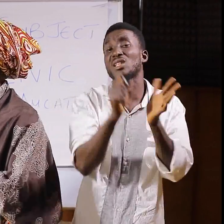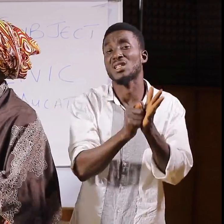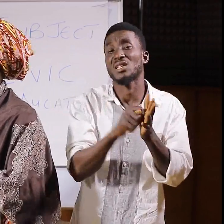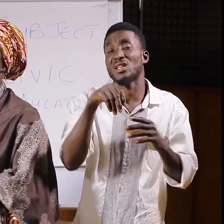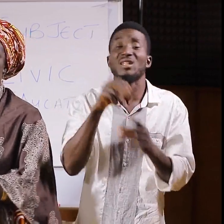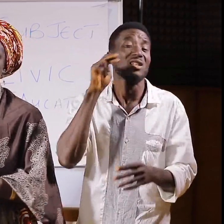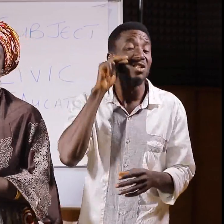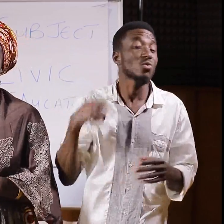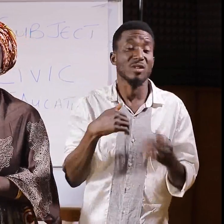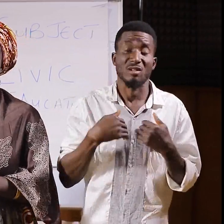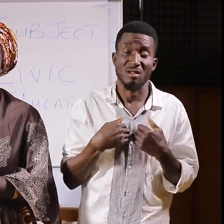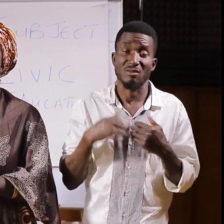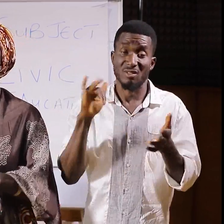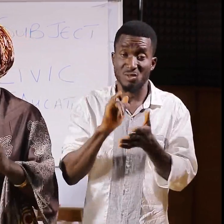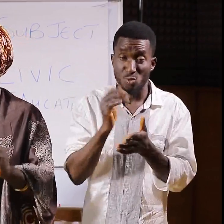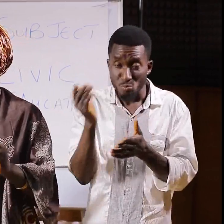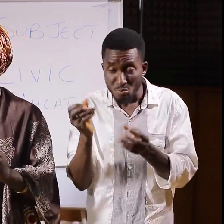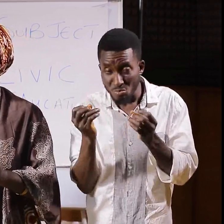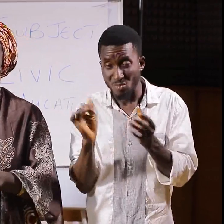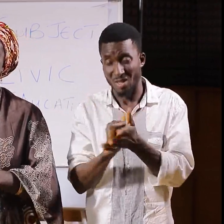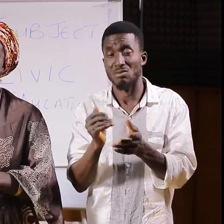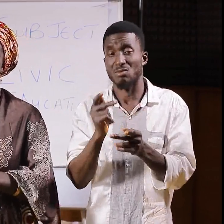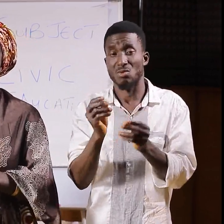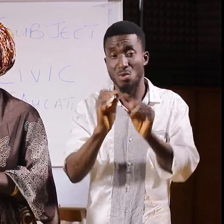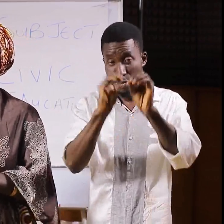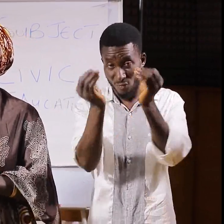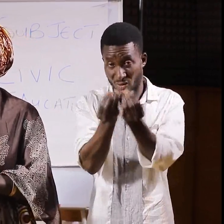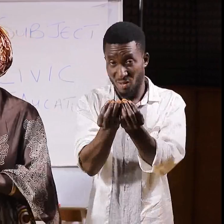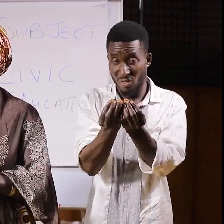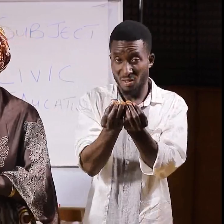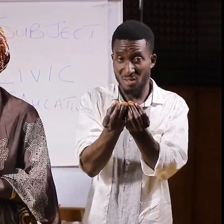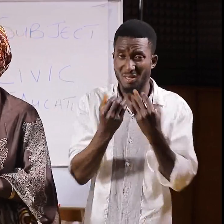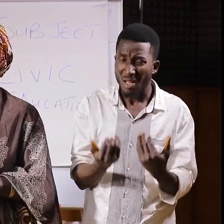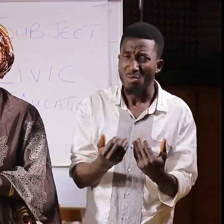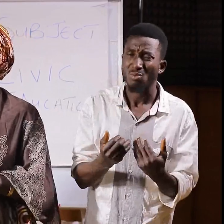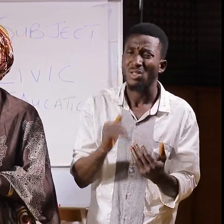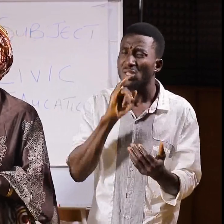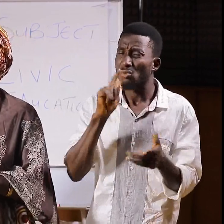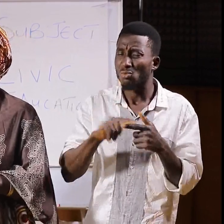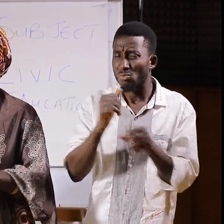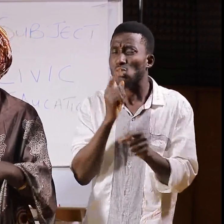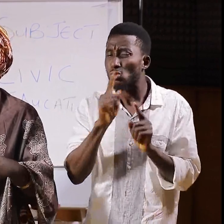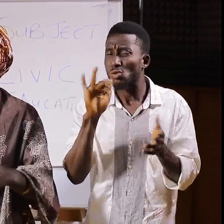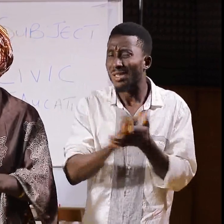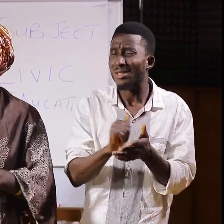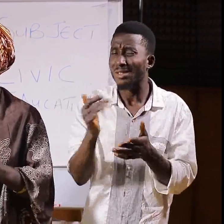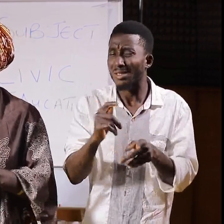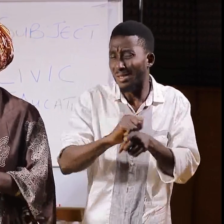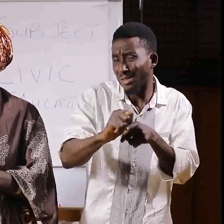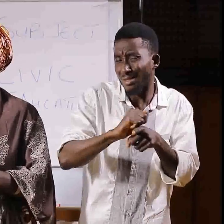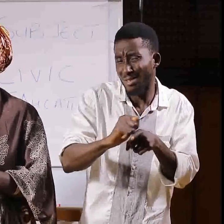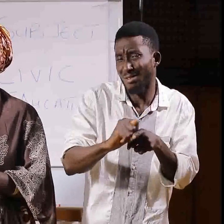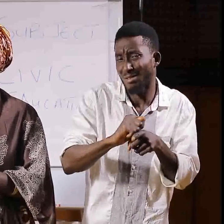we have such offices. The main aim of those offices is to make sure that they